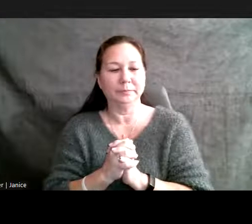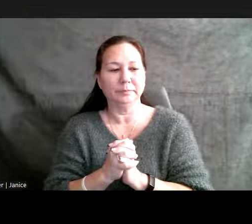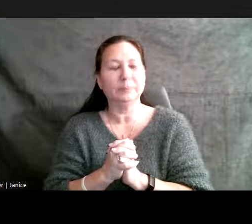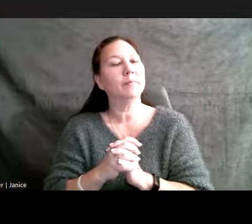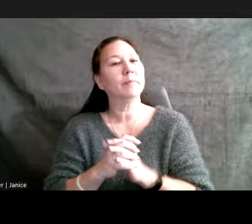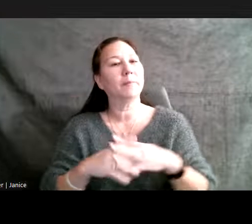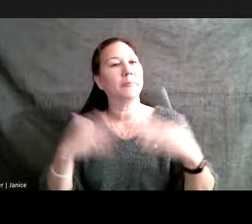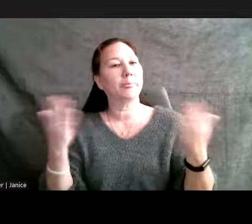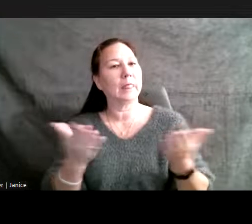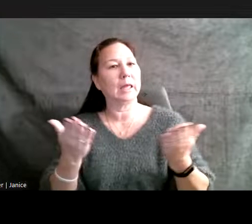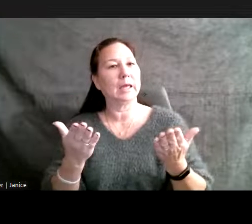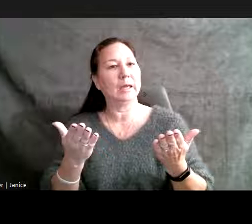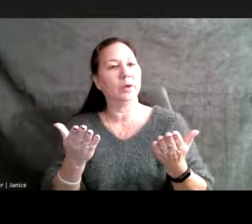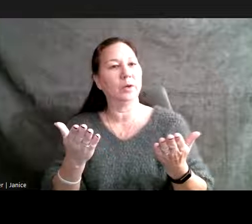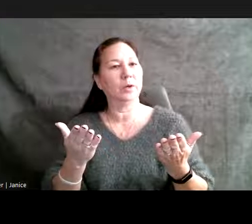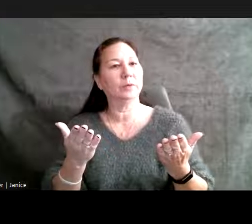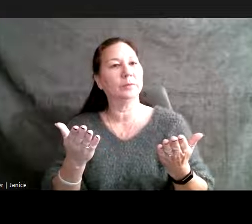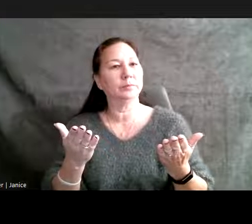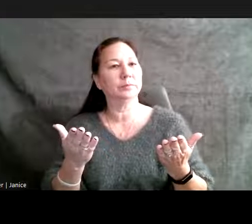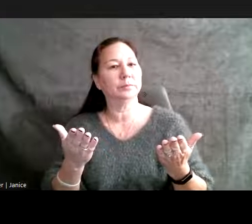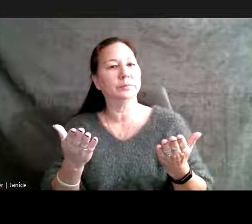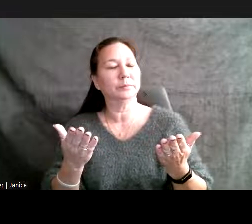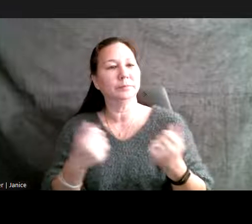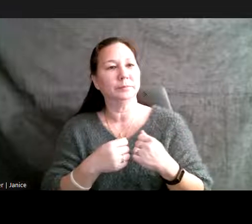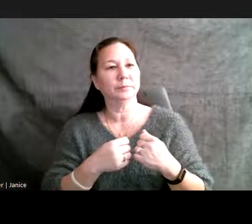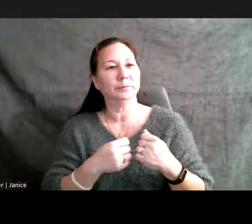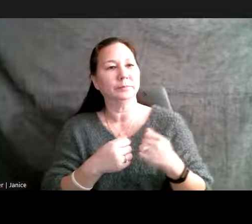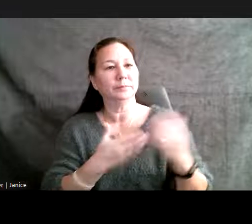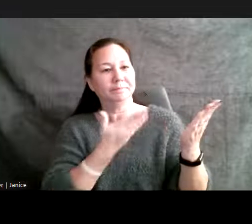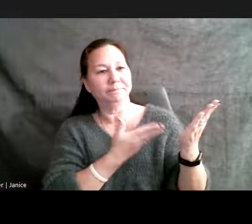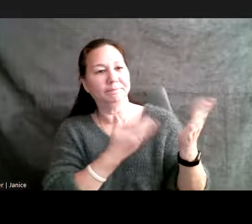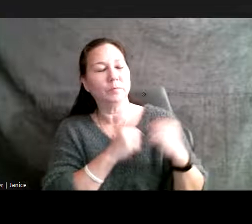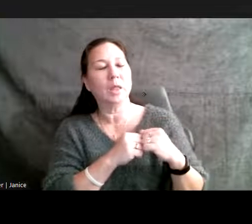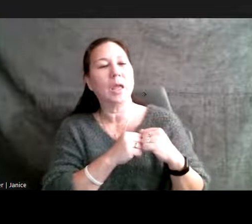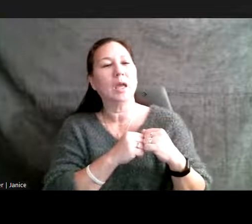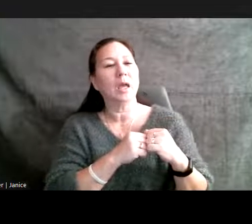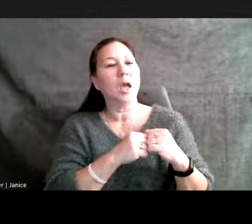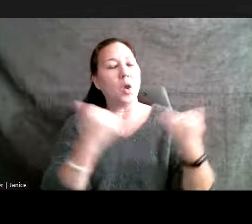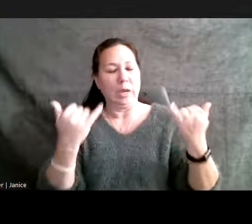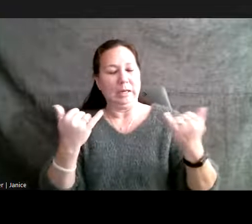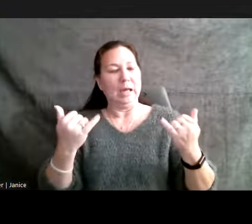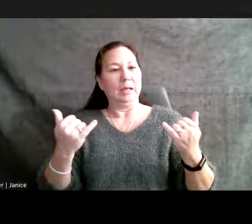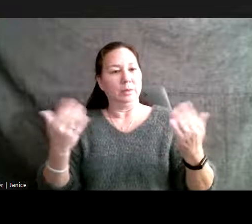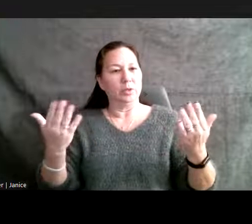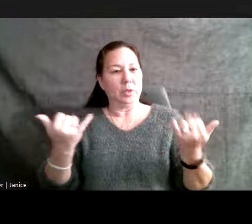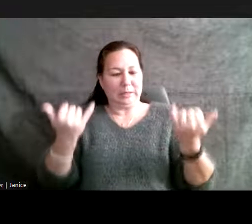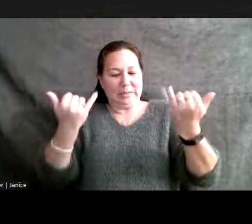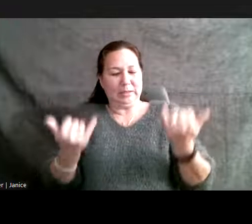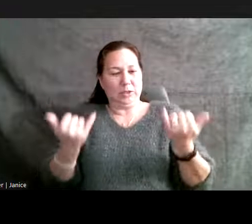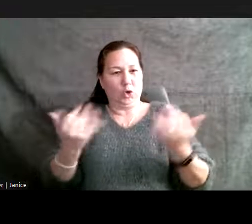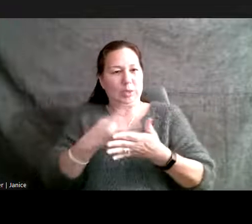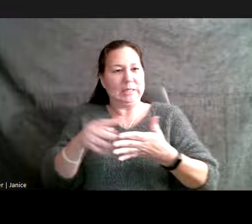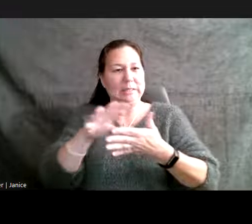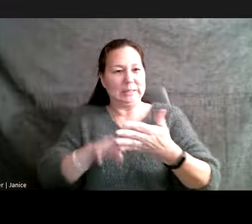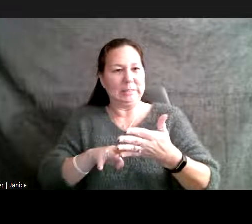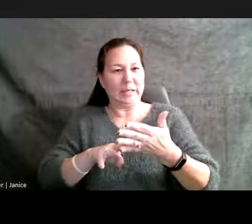Here is, we can just, there we go. So there's a current schedule for our rollout you'll see on this